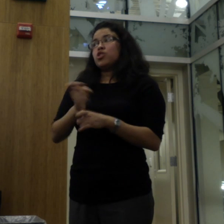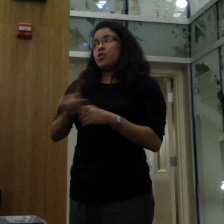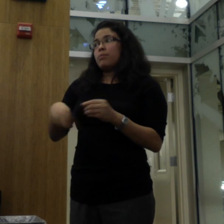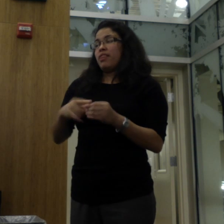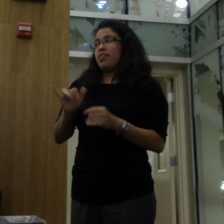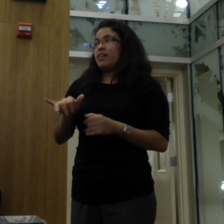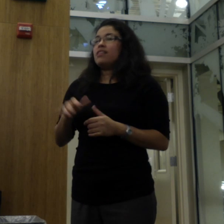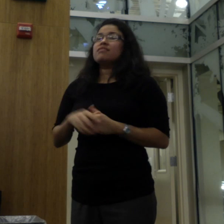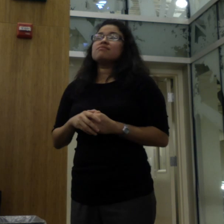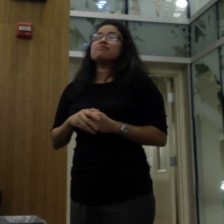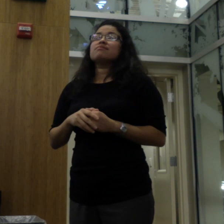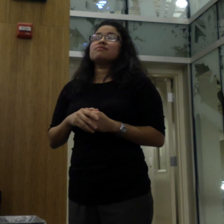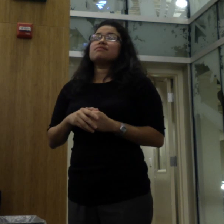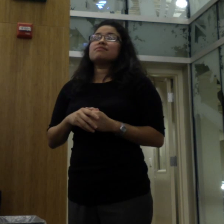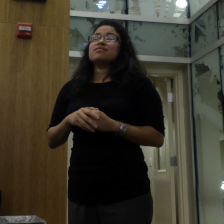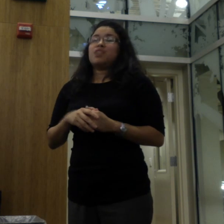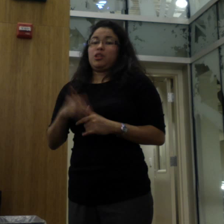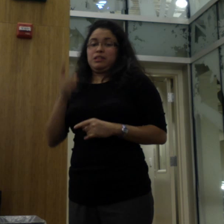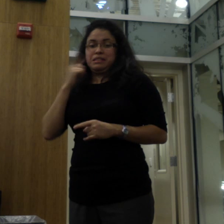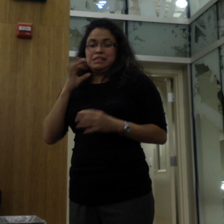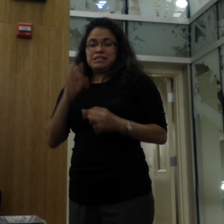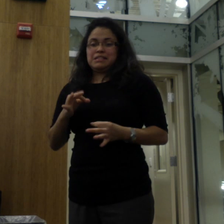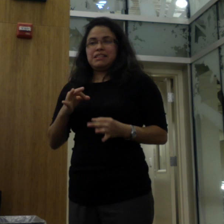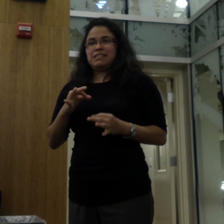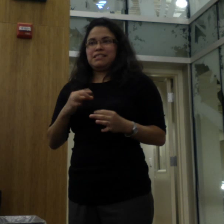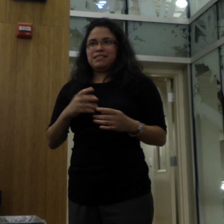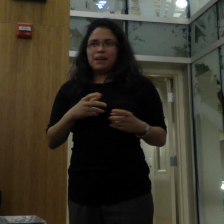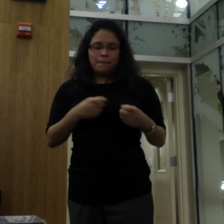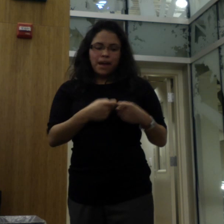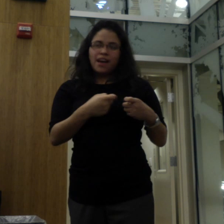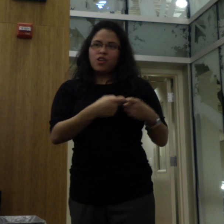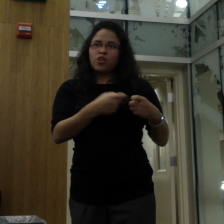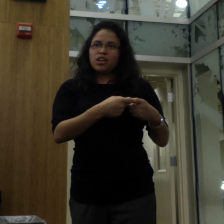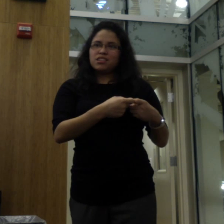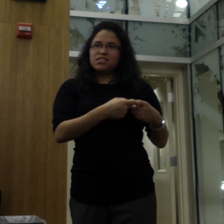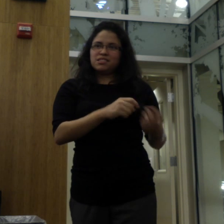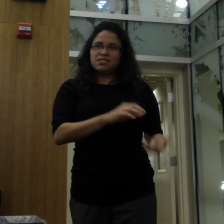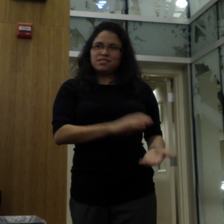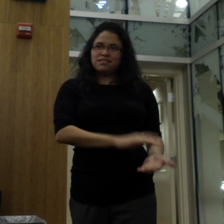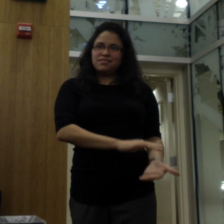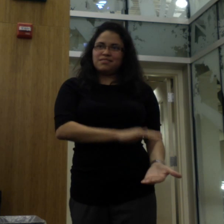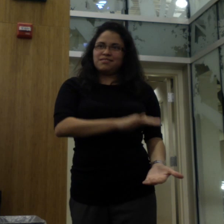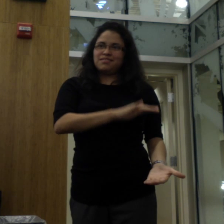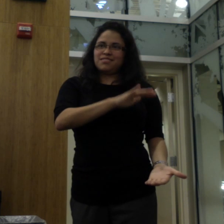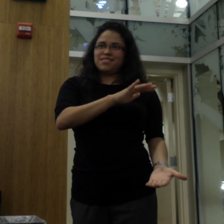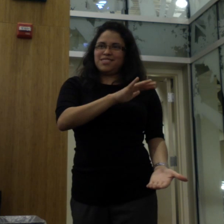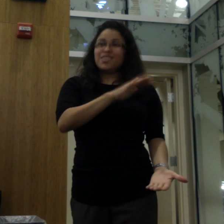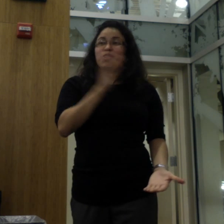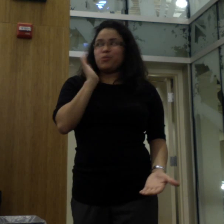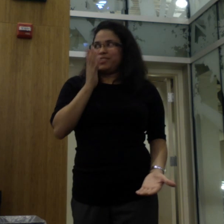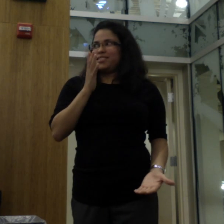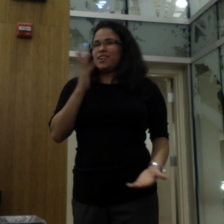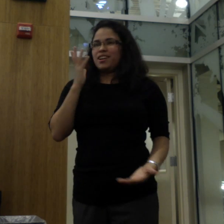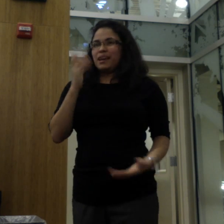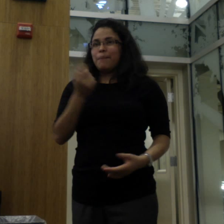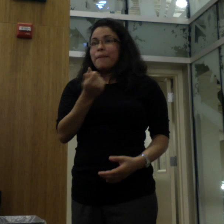we've stockpiled batteries and matches, because matches are going to be like